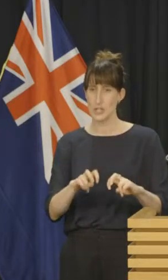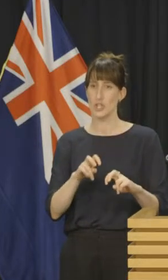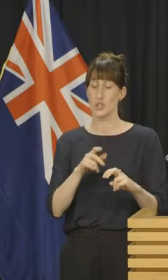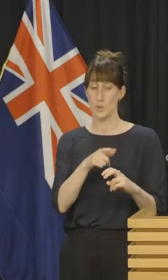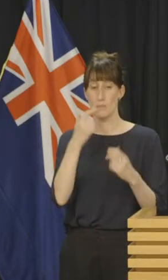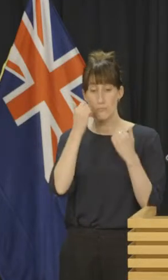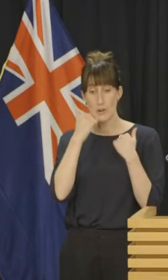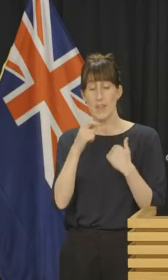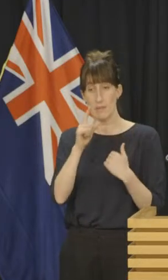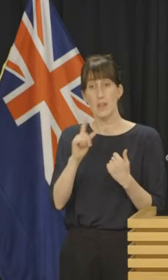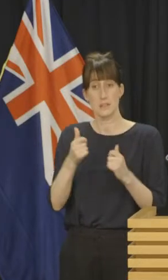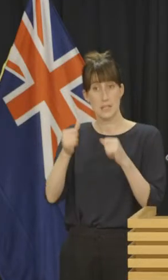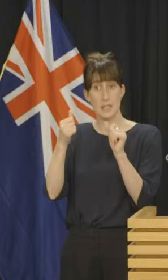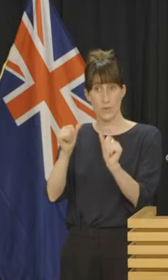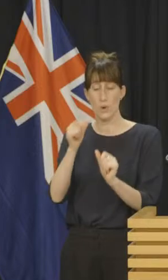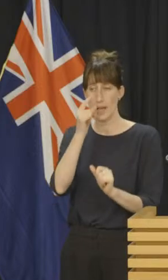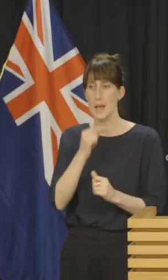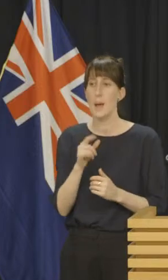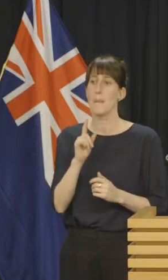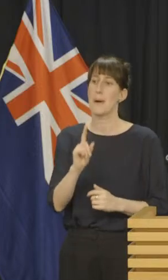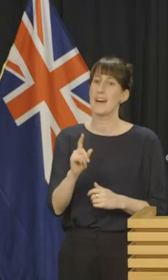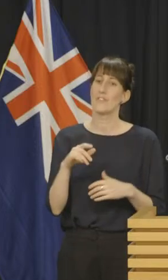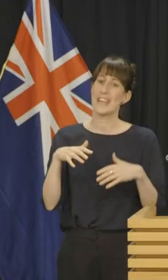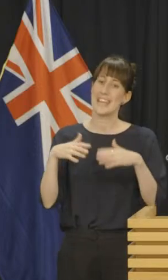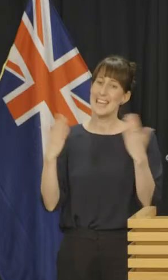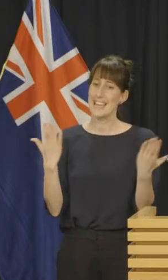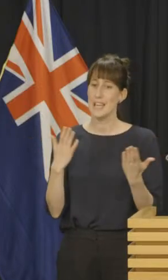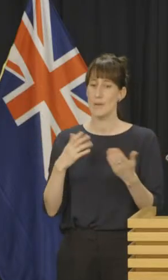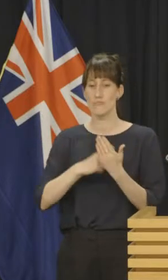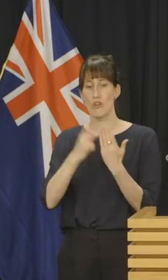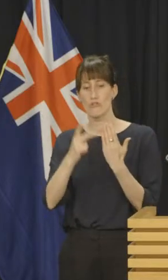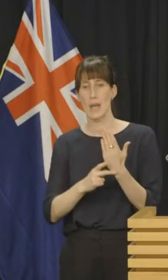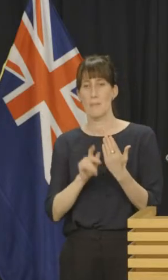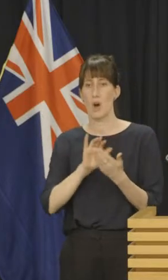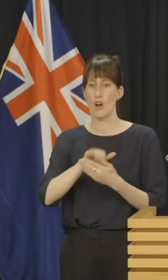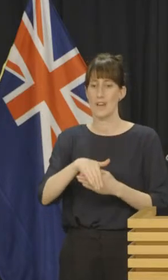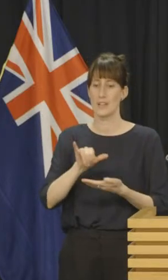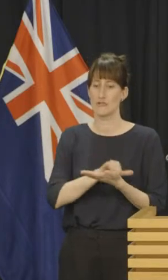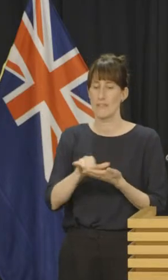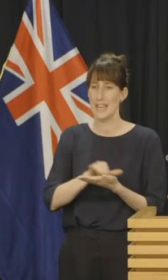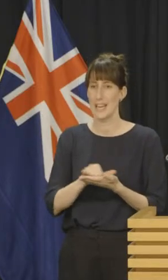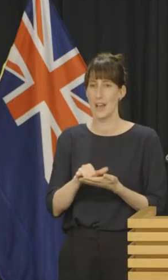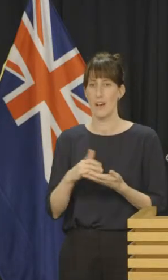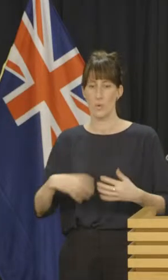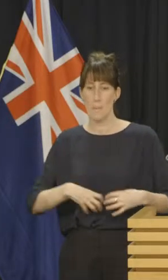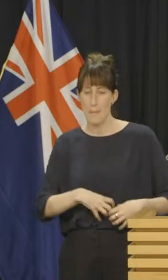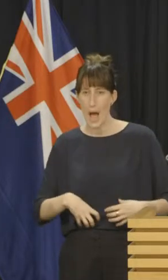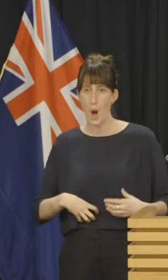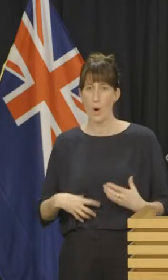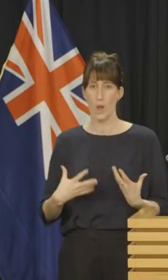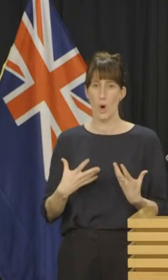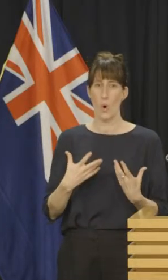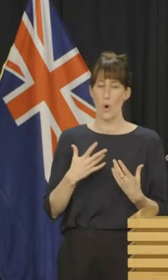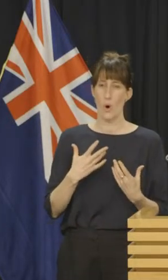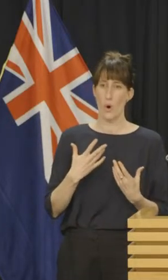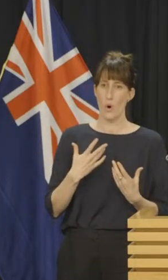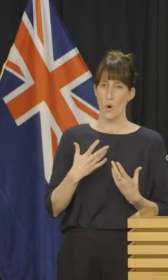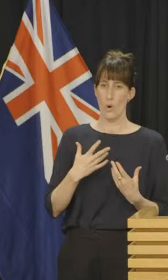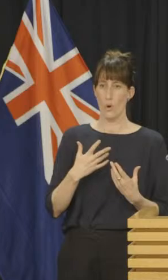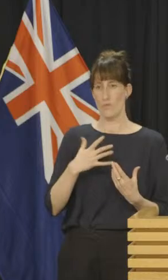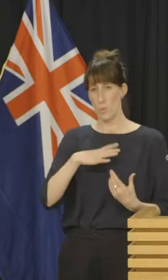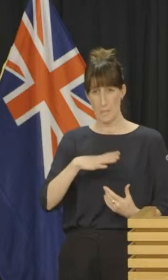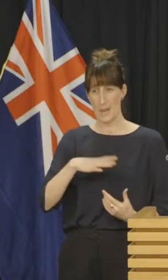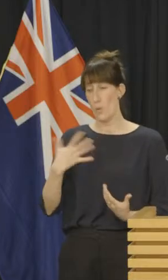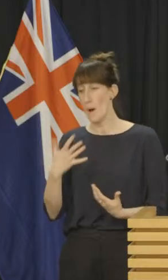important thing for any screening program is that women, or in the case of bowel screening, both women and men, take up the offer to be